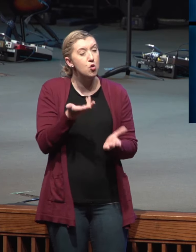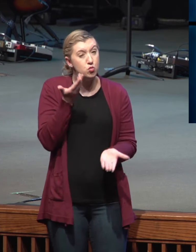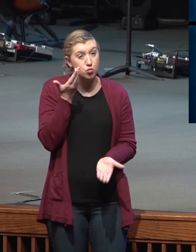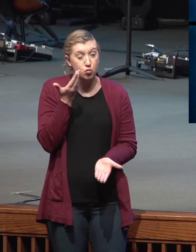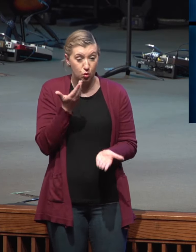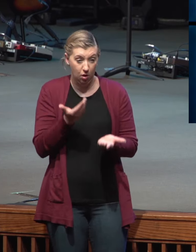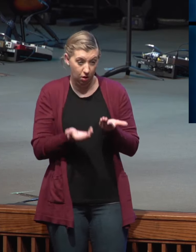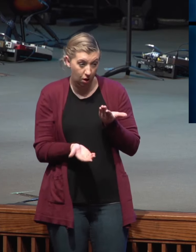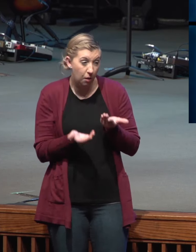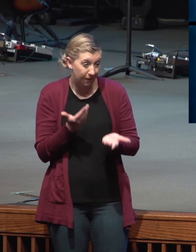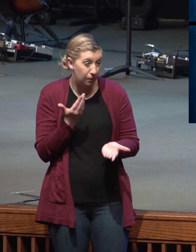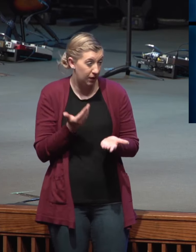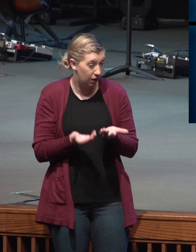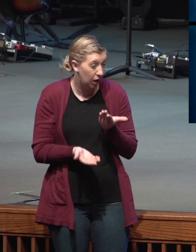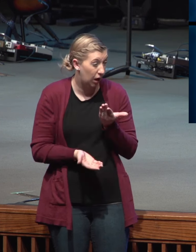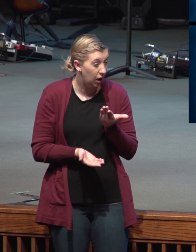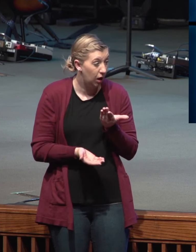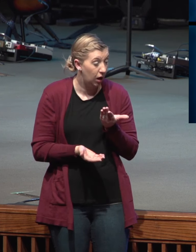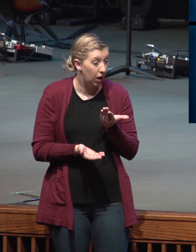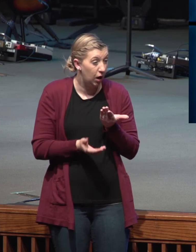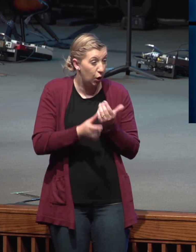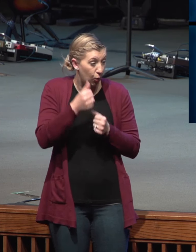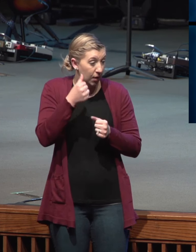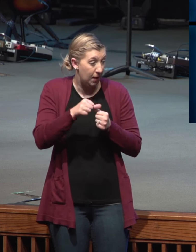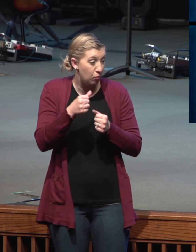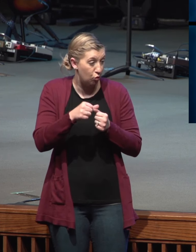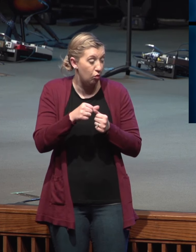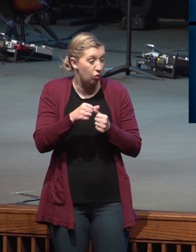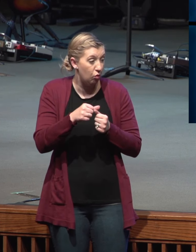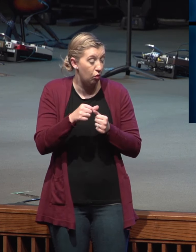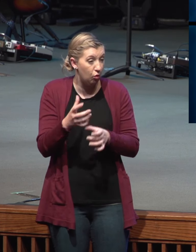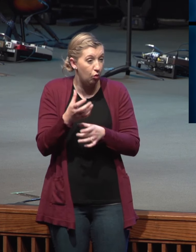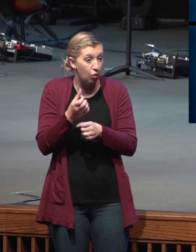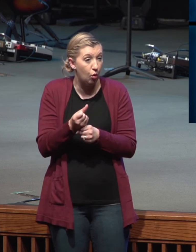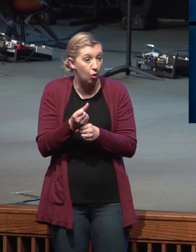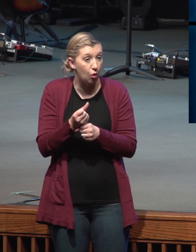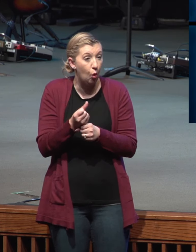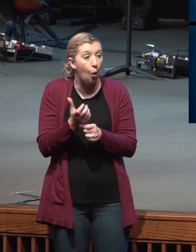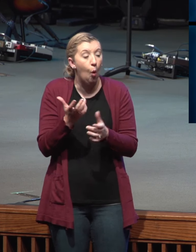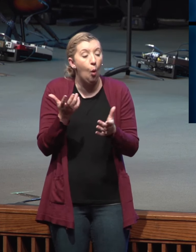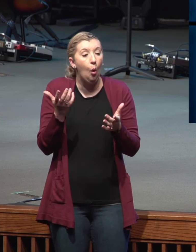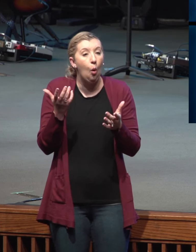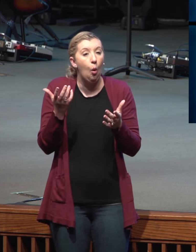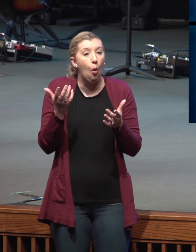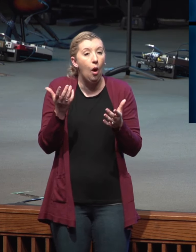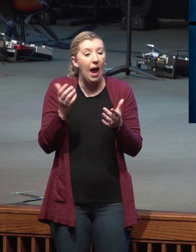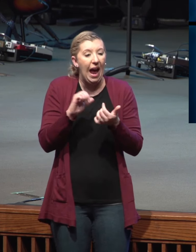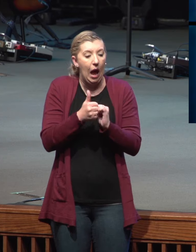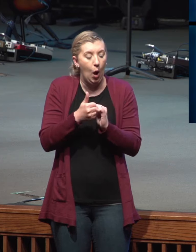probably take to heart what's gotten David to this point.